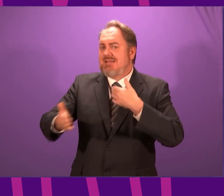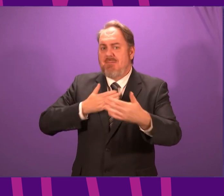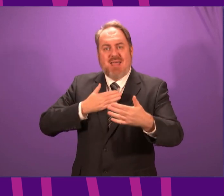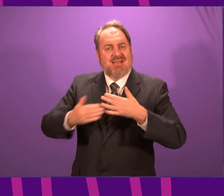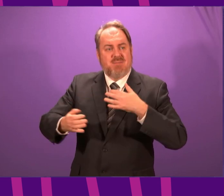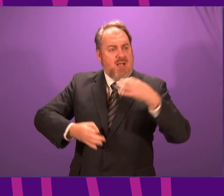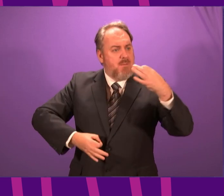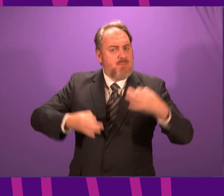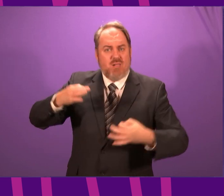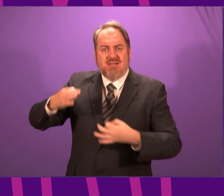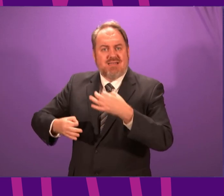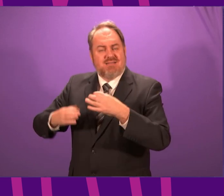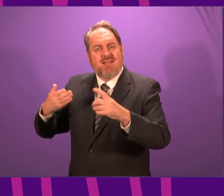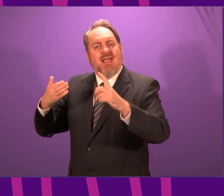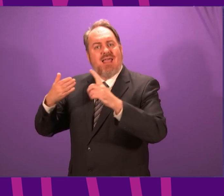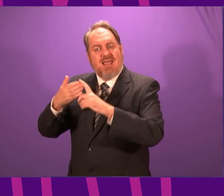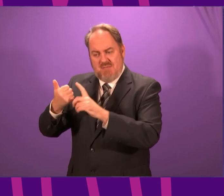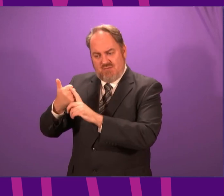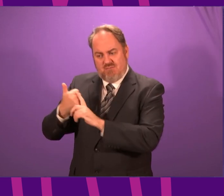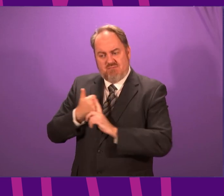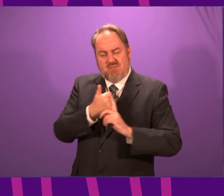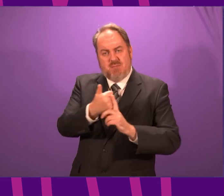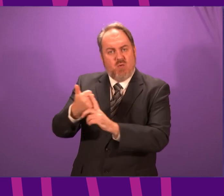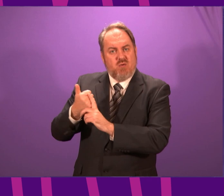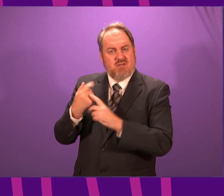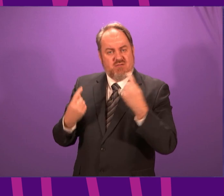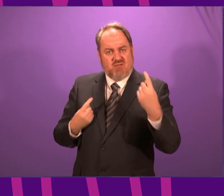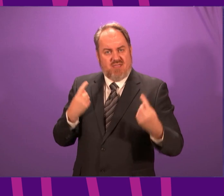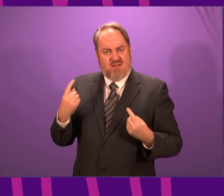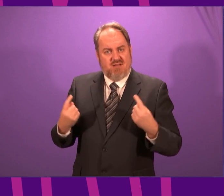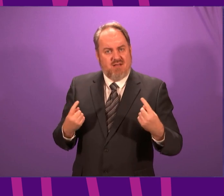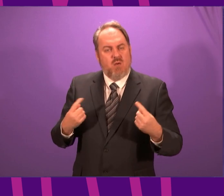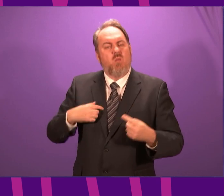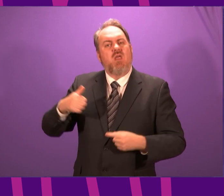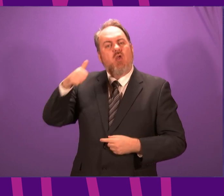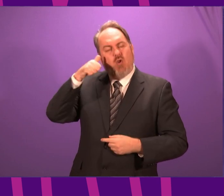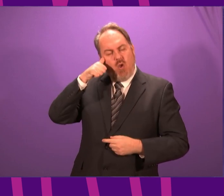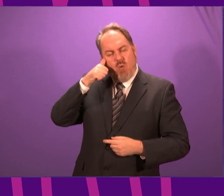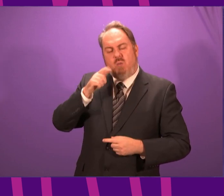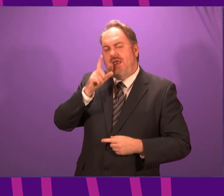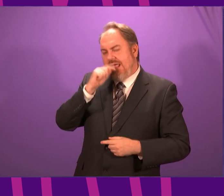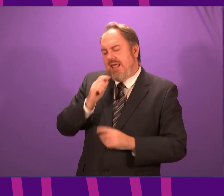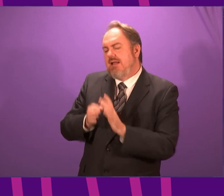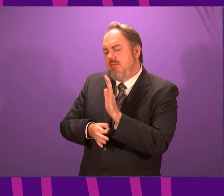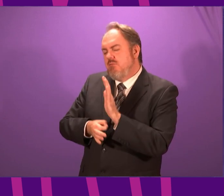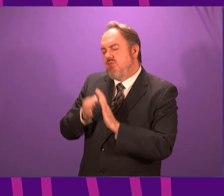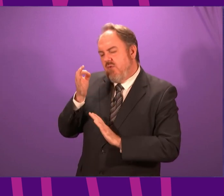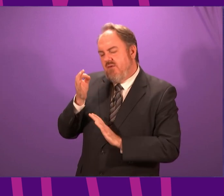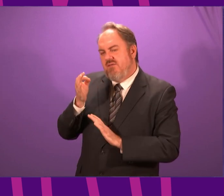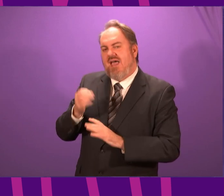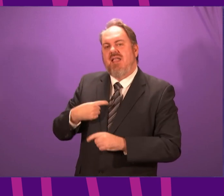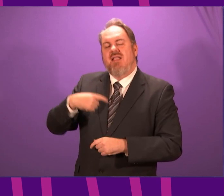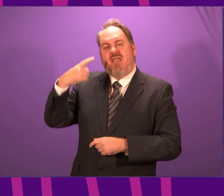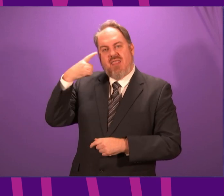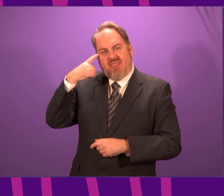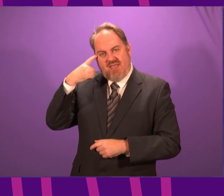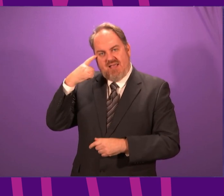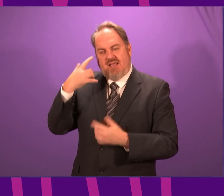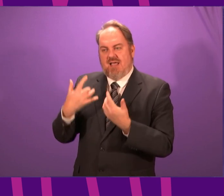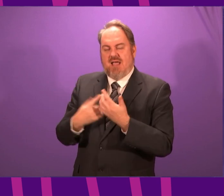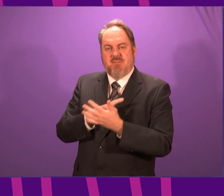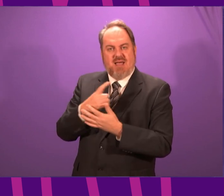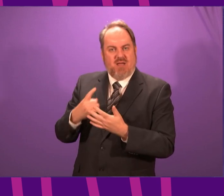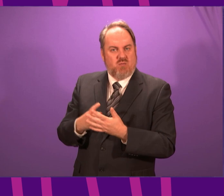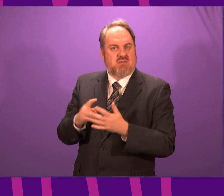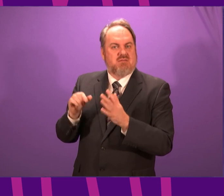On launching the framework, the First Minister said she sought suggestions for areas which could be improved, questions to be considered and concerns to be raised. And